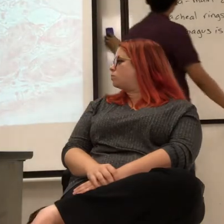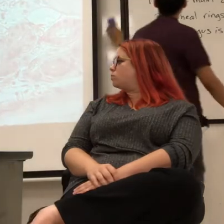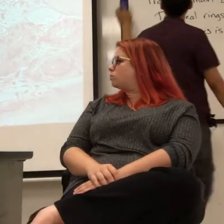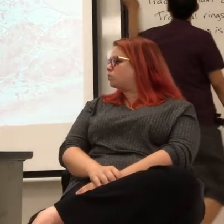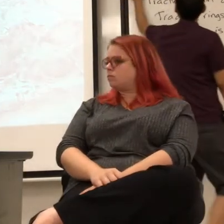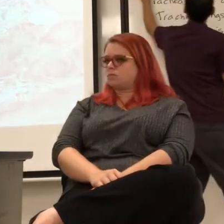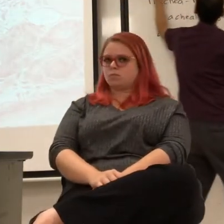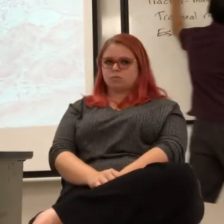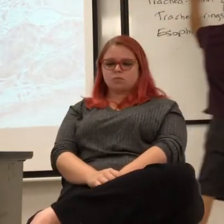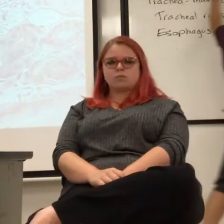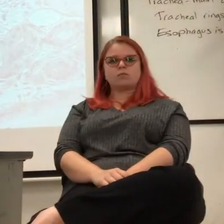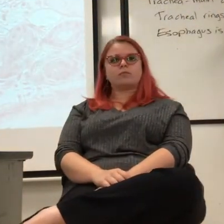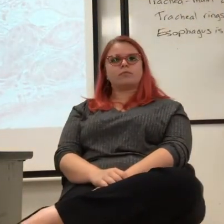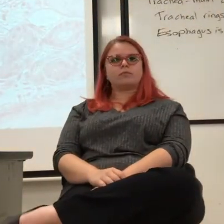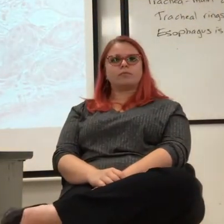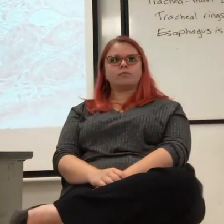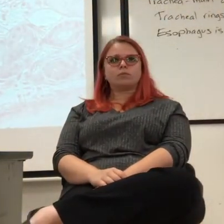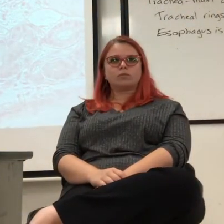And